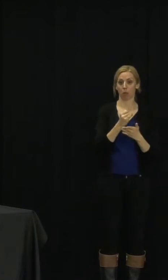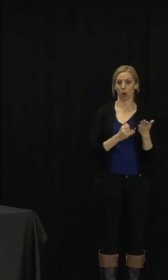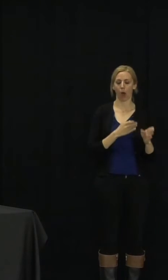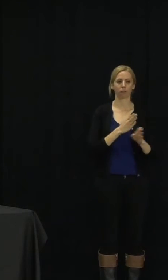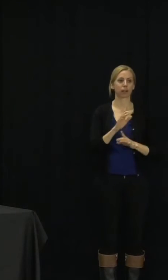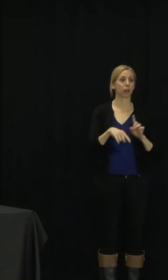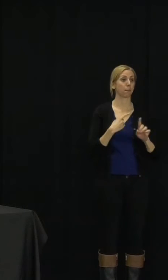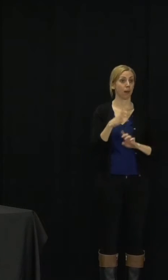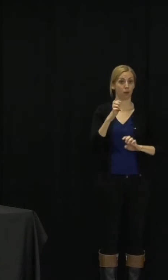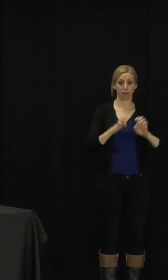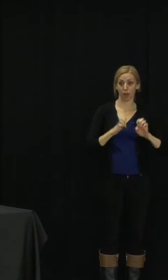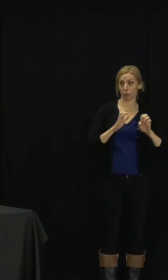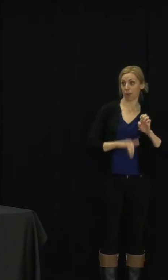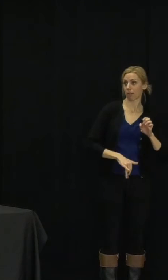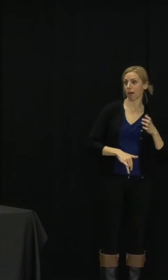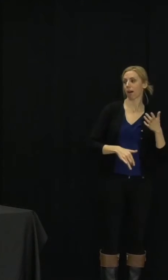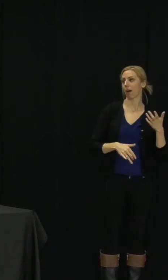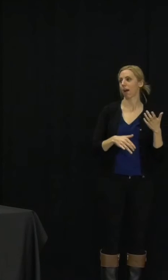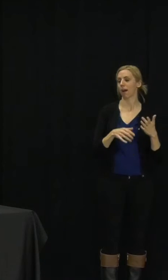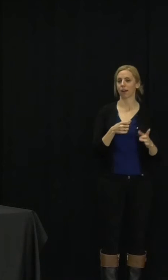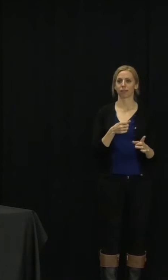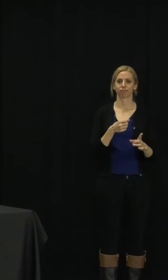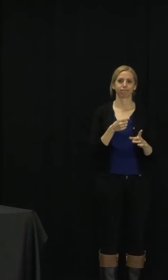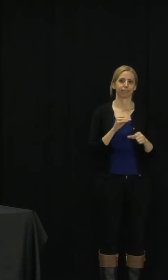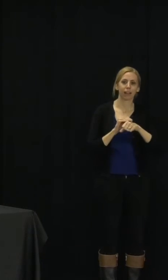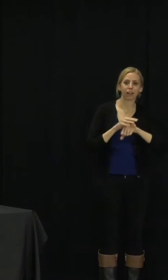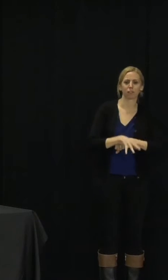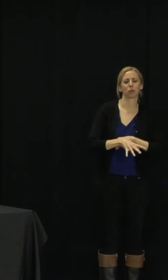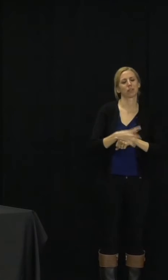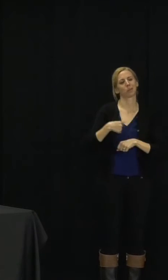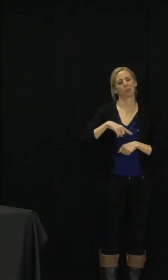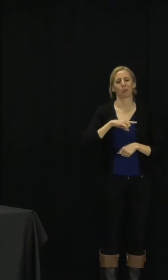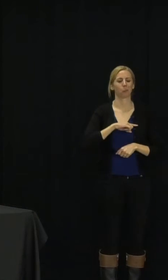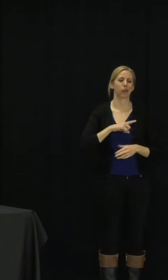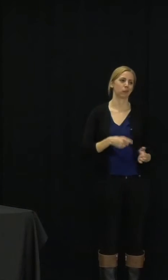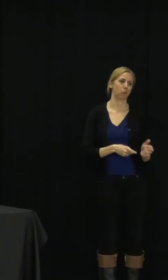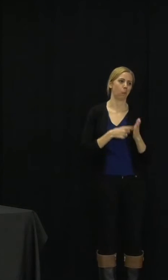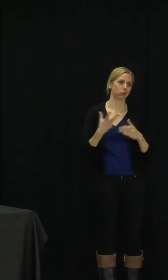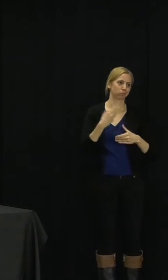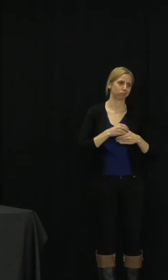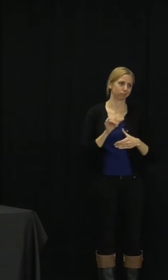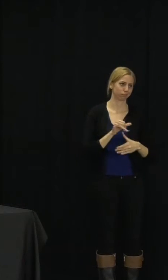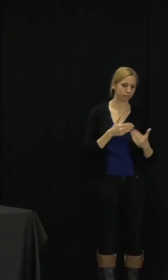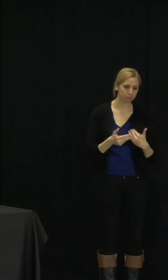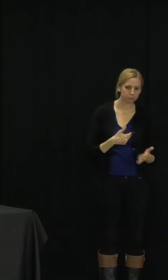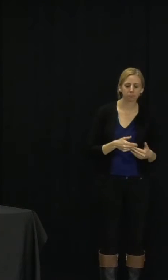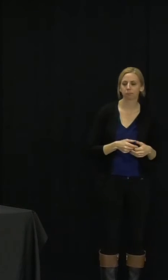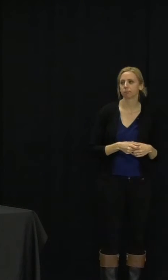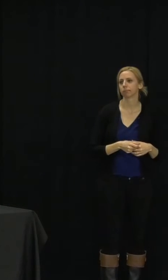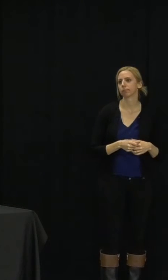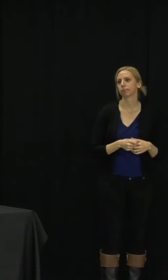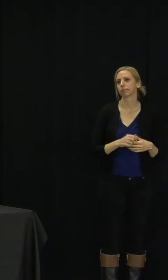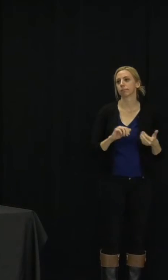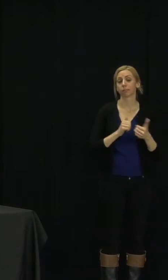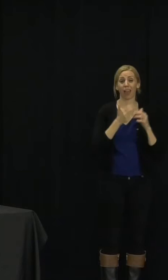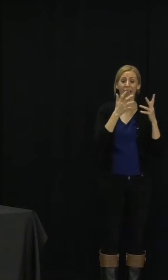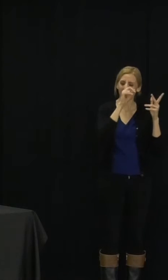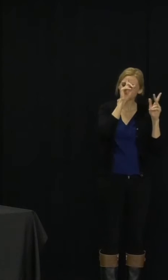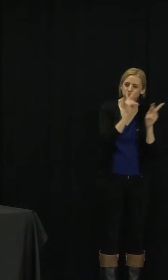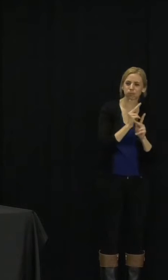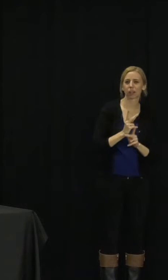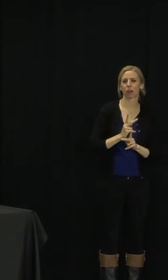than $800,000 during that time, which we were really proud of. But they were really small increments. It was like $500 to a dancer or